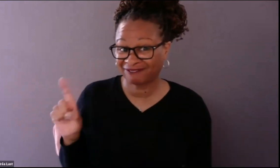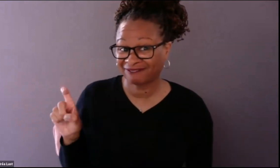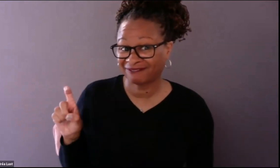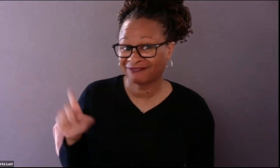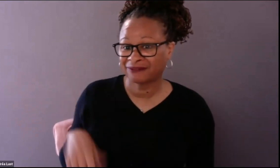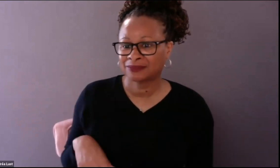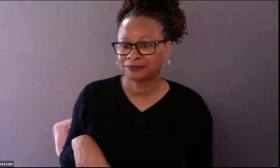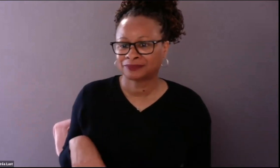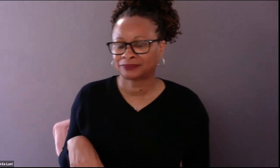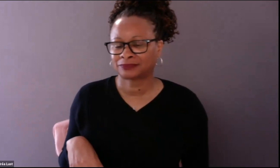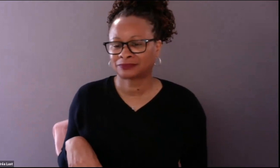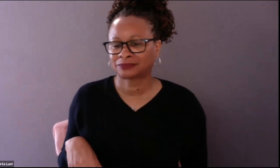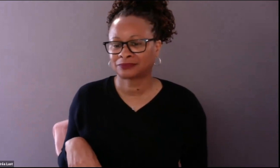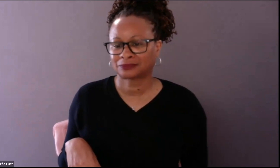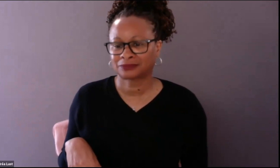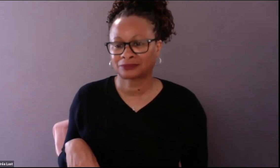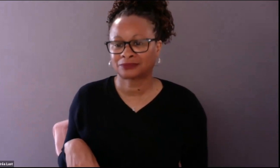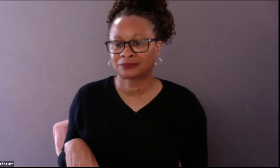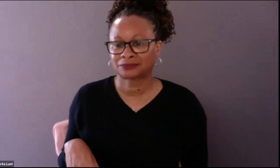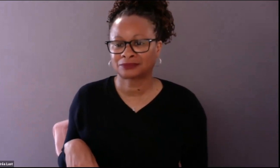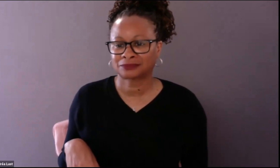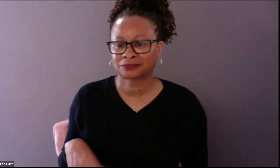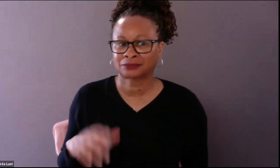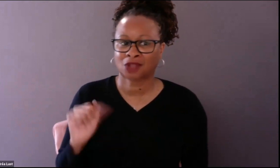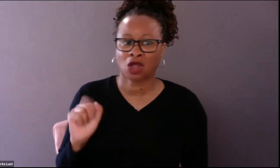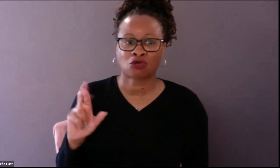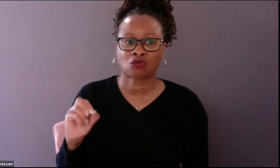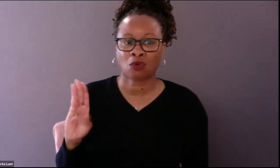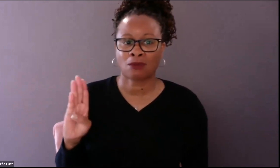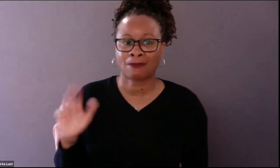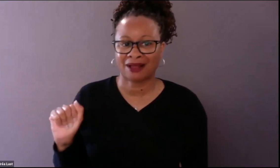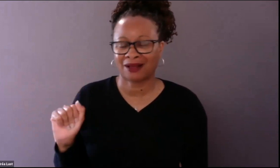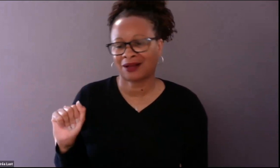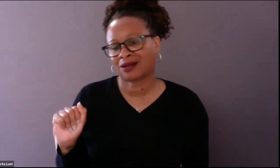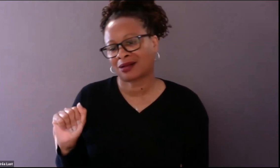My Twitter, yes, is @